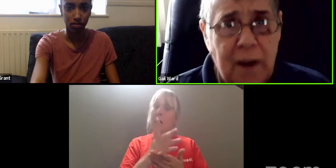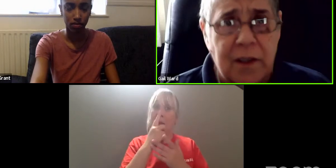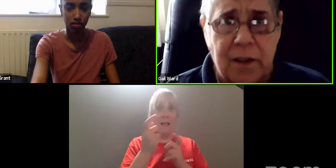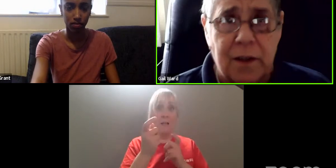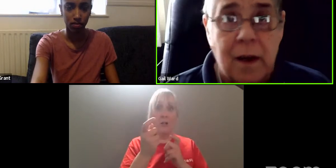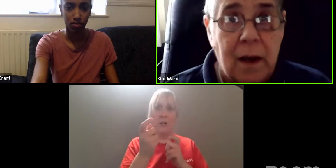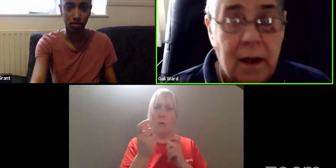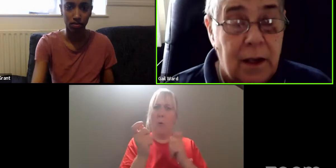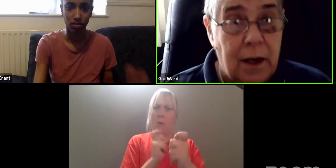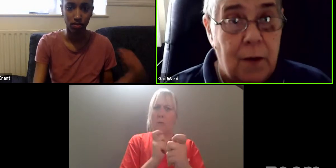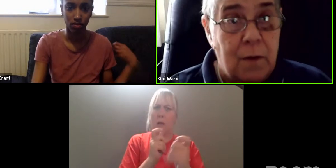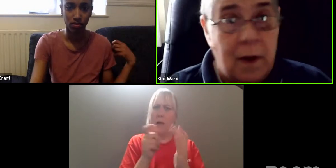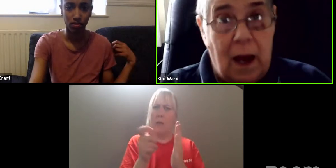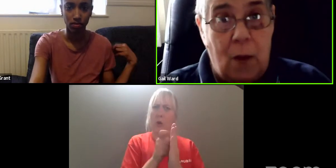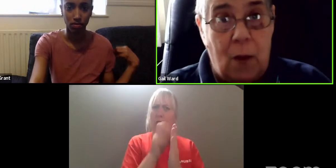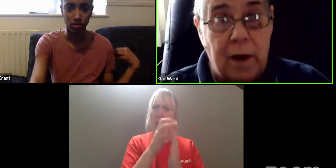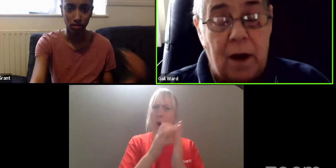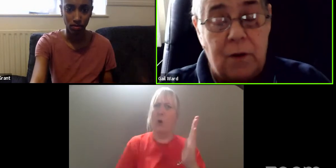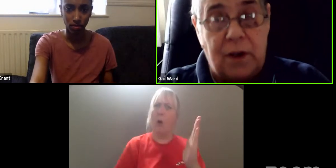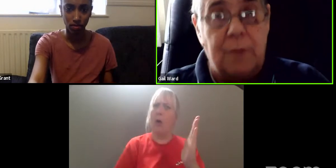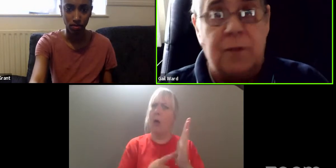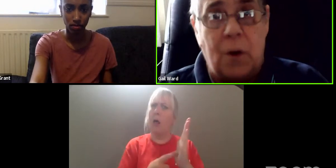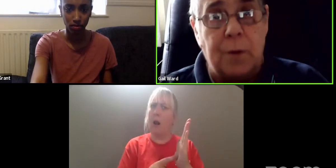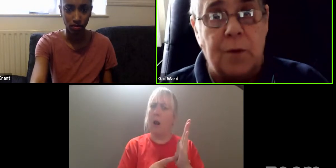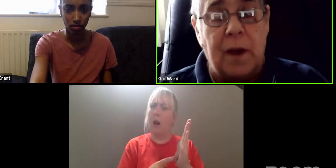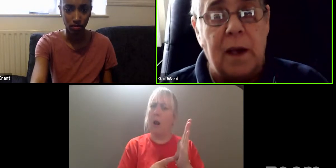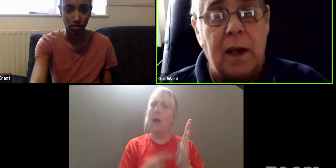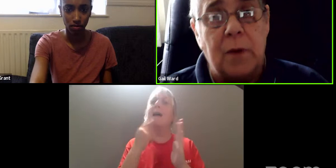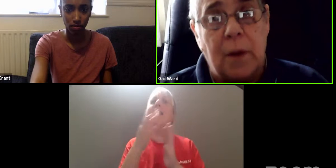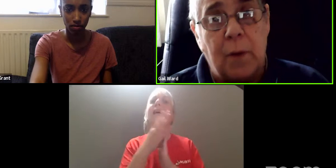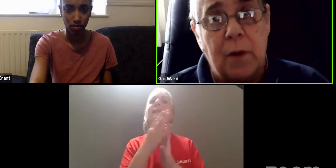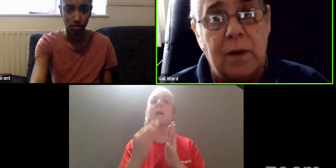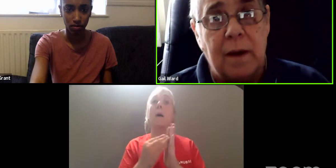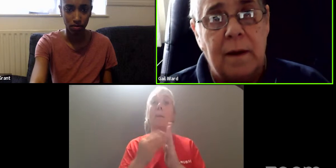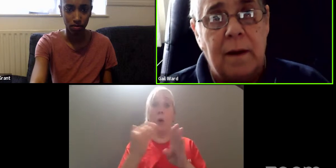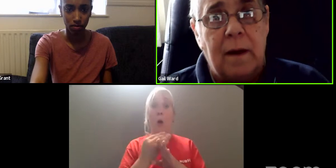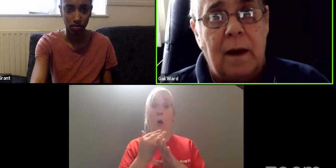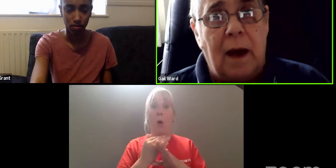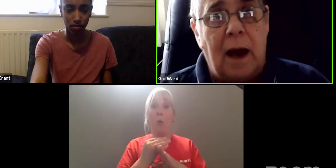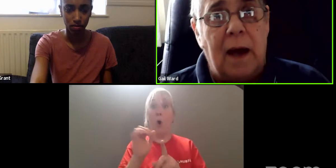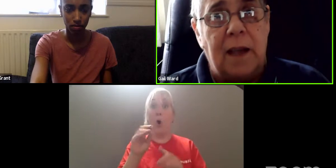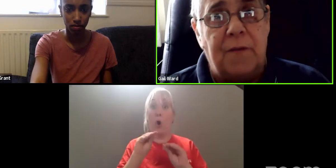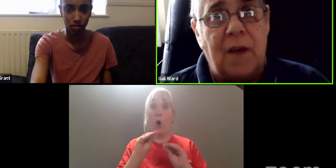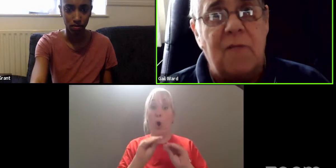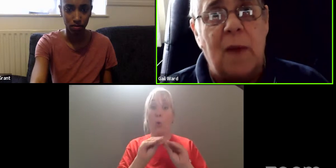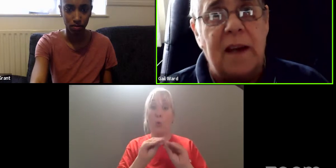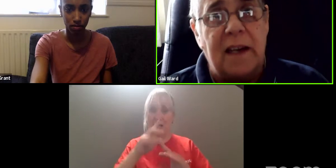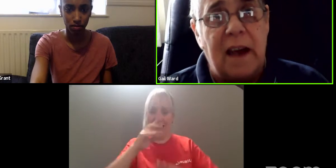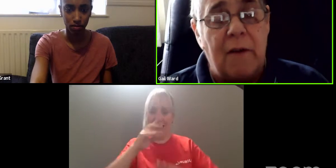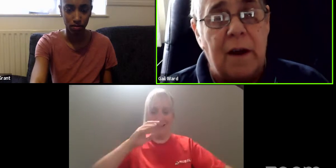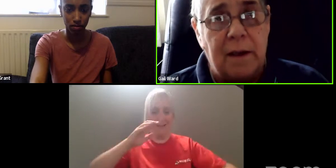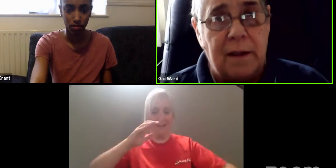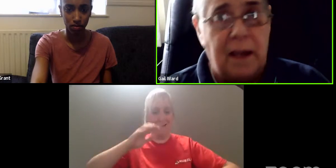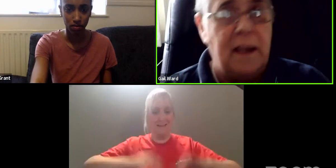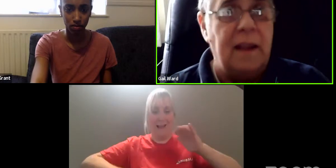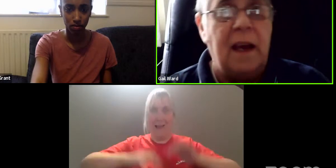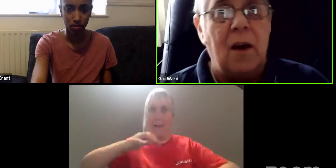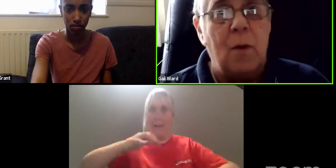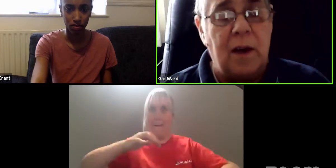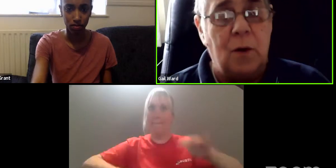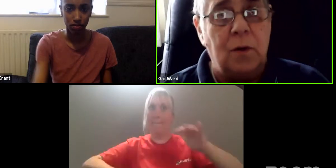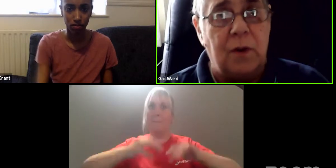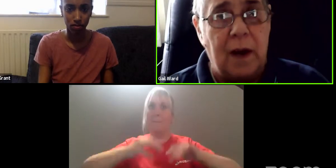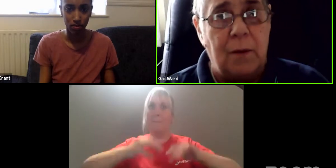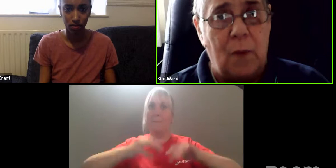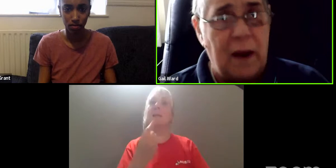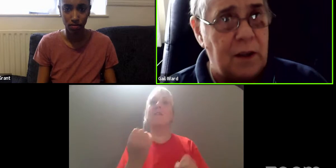So for instance, you know, a work coach can type something into a computer, and if they've made an error, they can then go